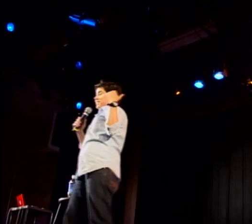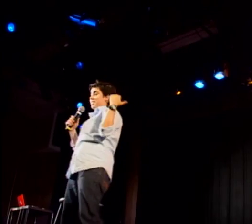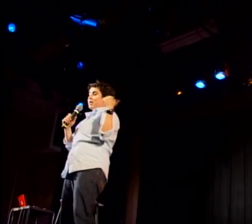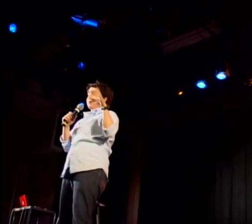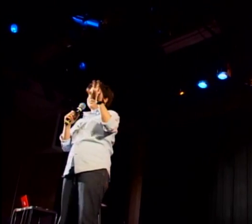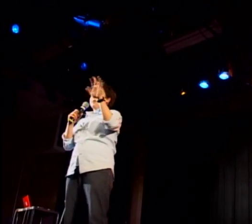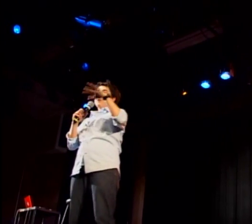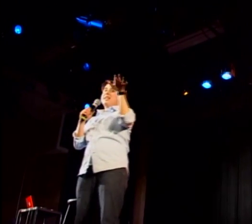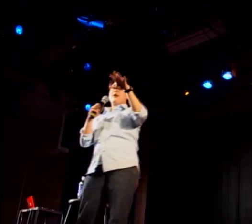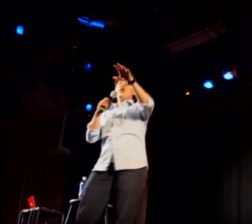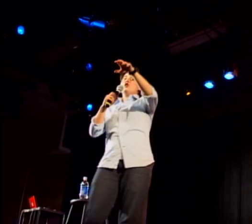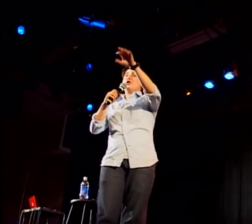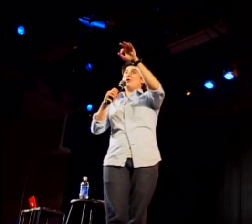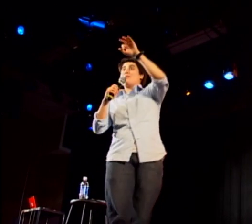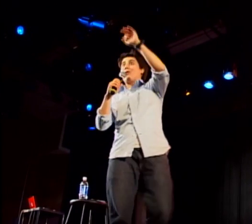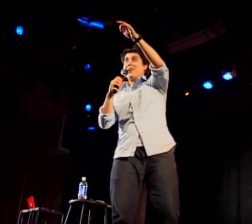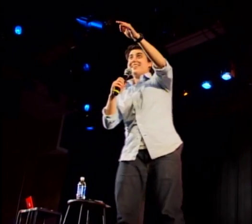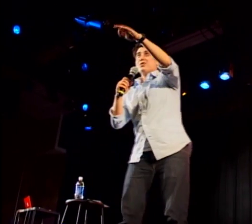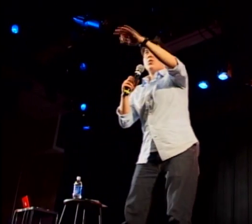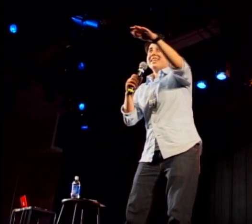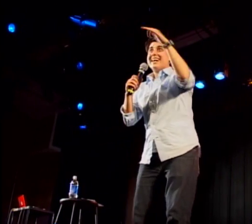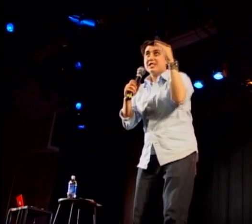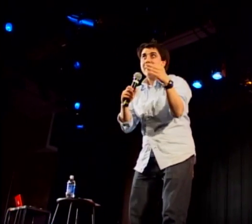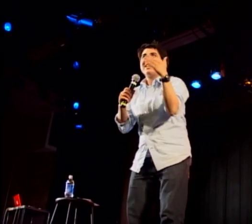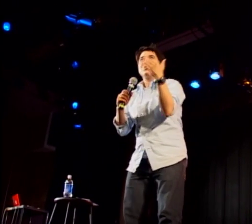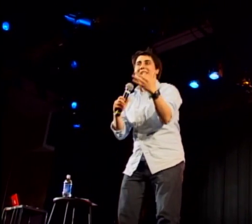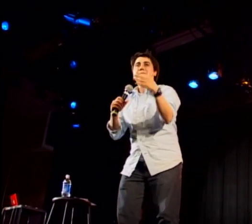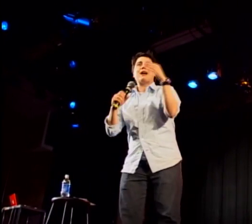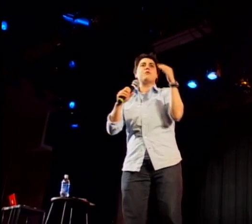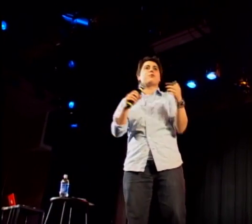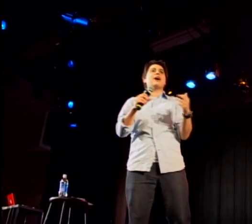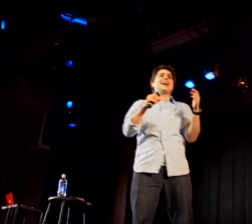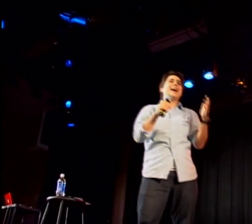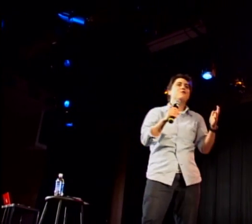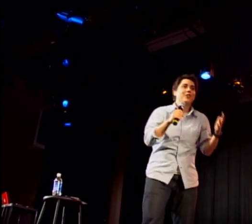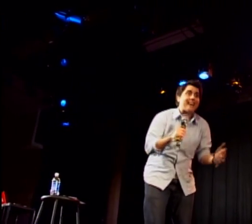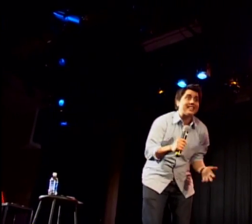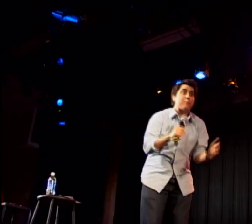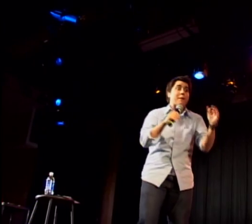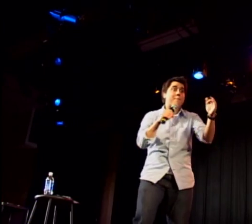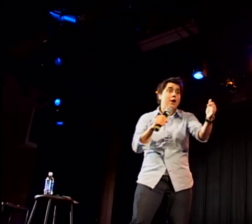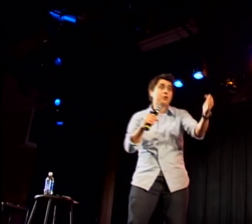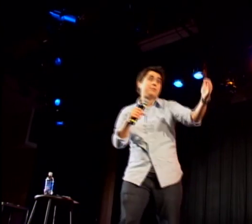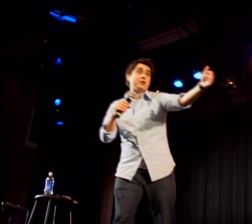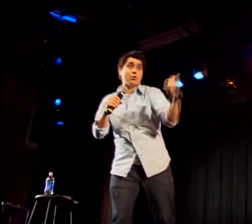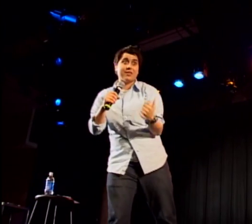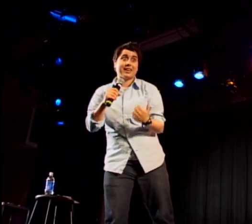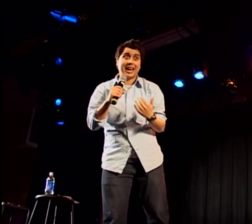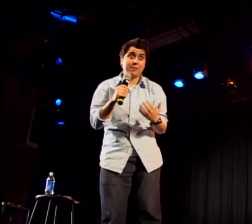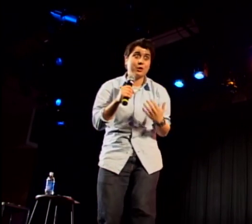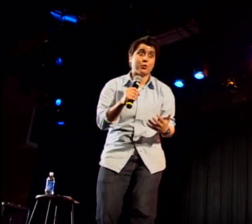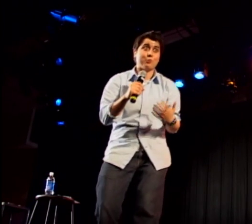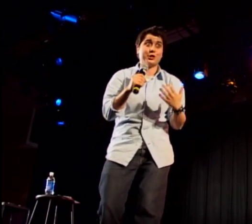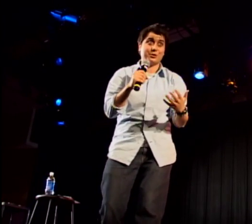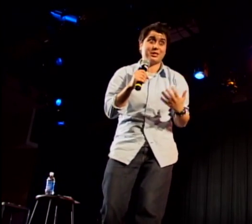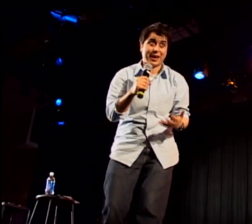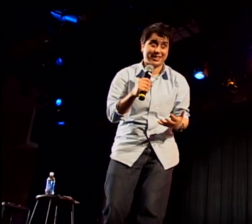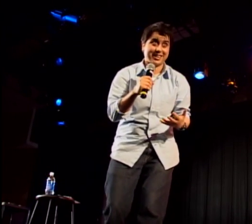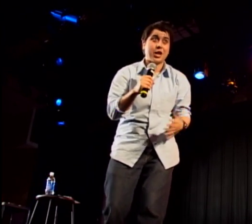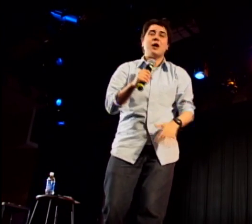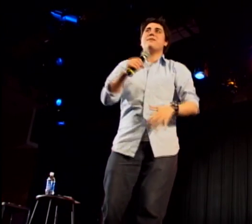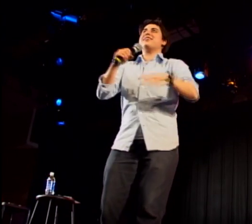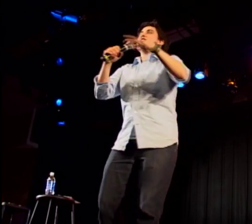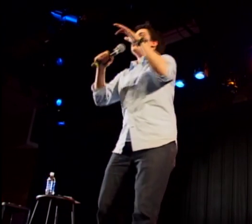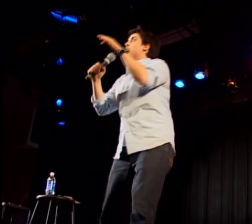case you missed it, I didn't talk about this time, but anyway, so the point is, we got spanked, right? But I would pray every night that my mother would be the one that came in the room to do